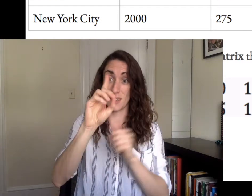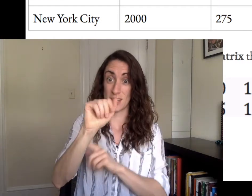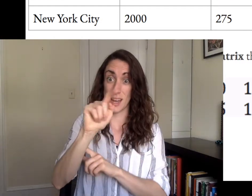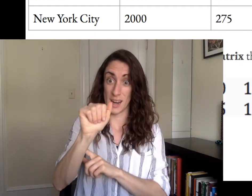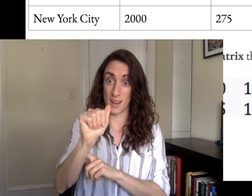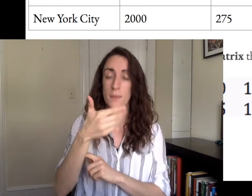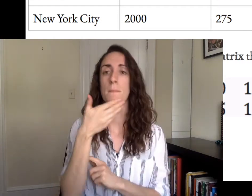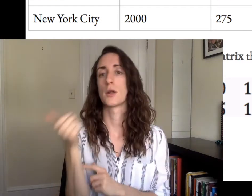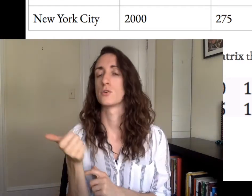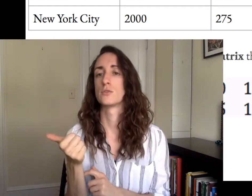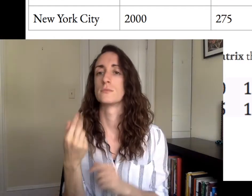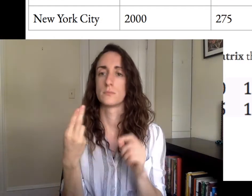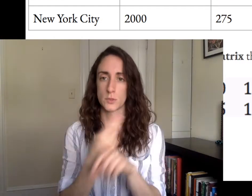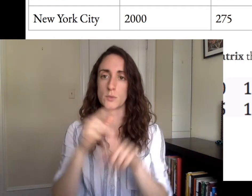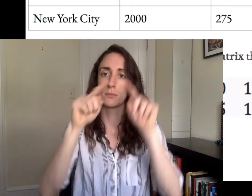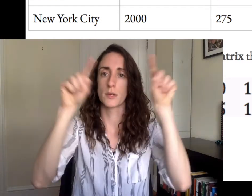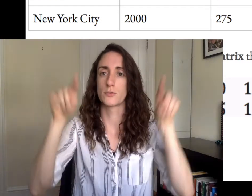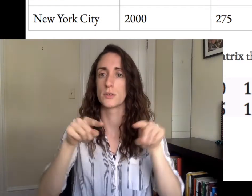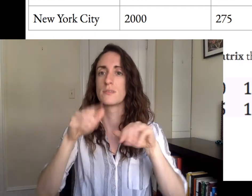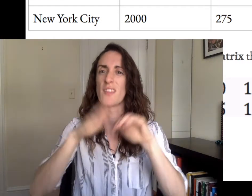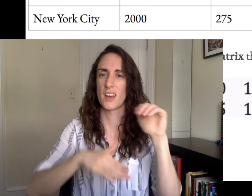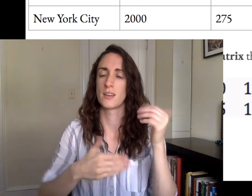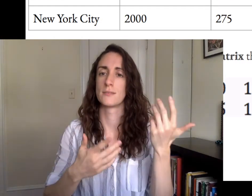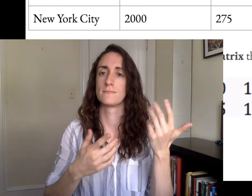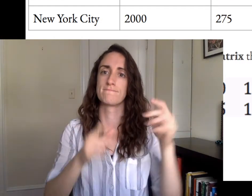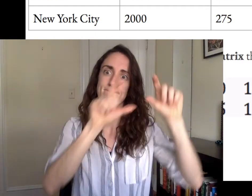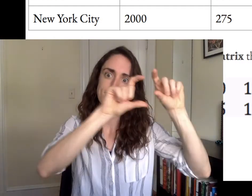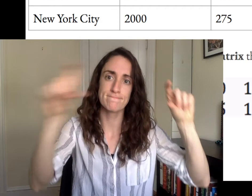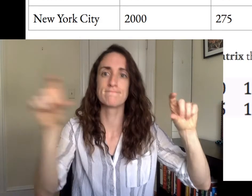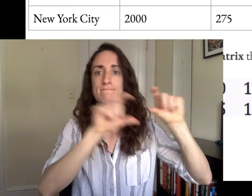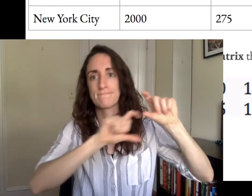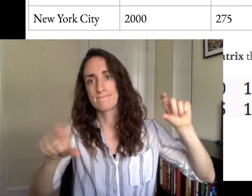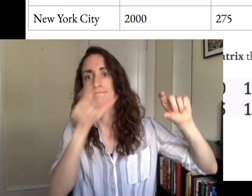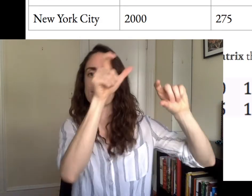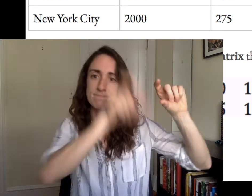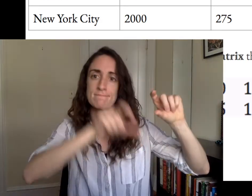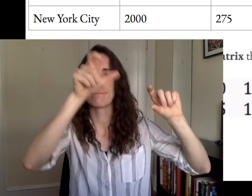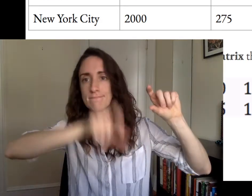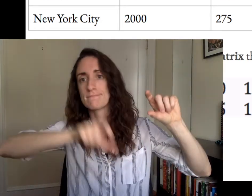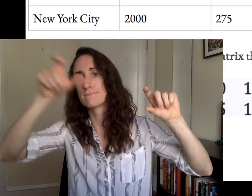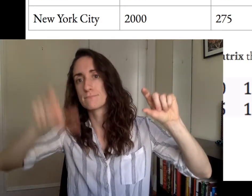multiply, it'll be much easier to use a matrix than to have the information stored in a table.